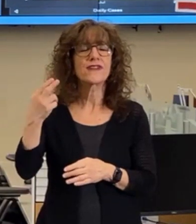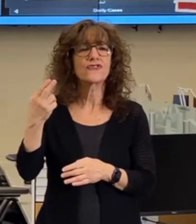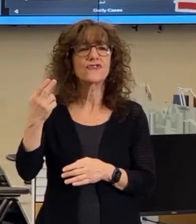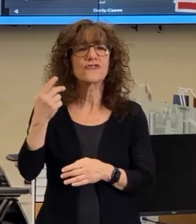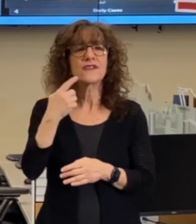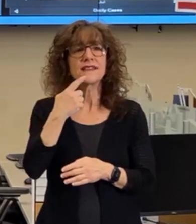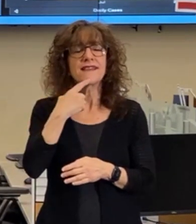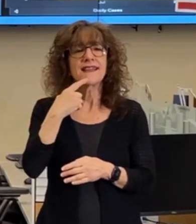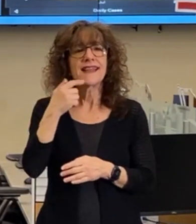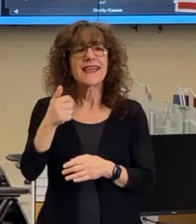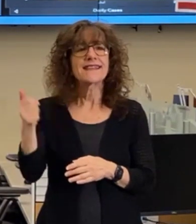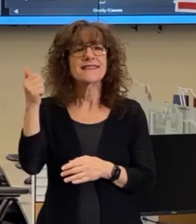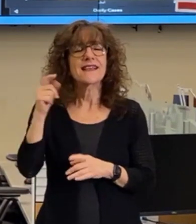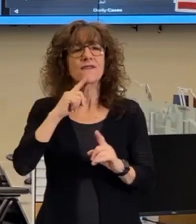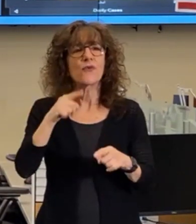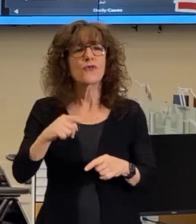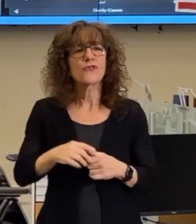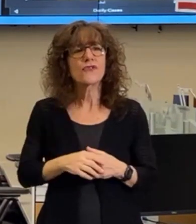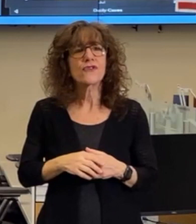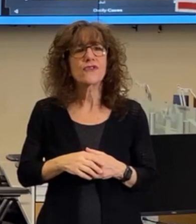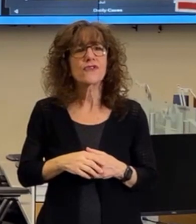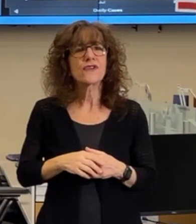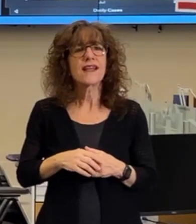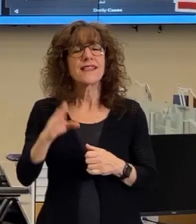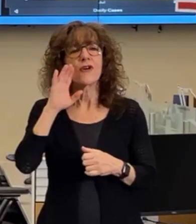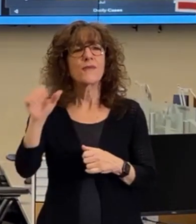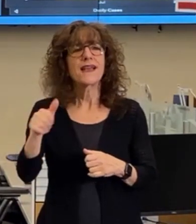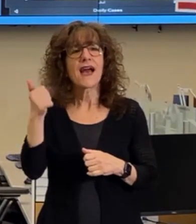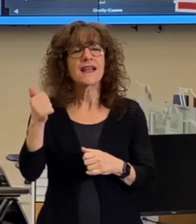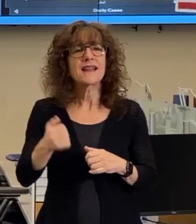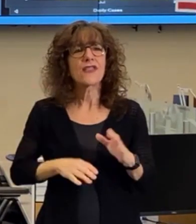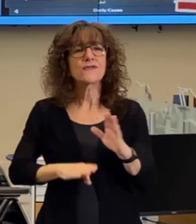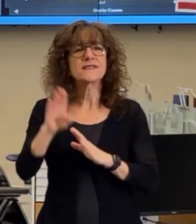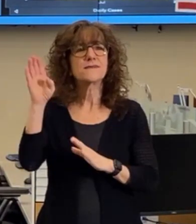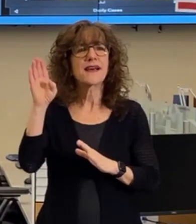order, and also that he thinks this is going to trigger another spike before vaccine supply is